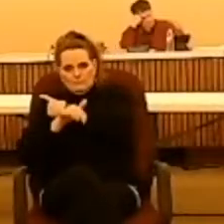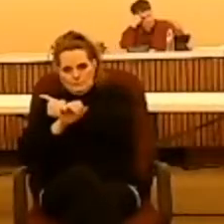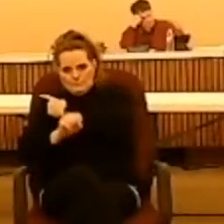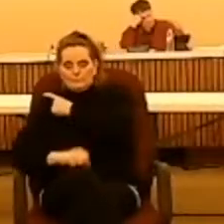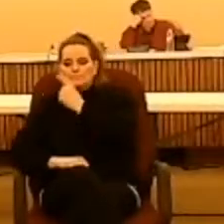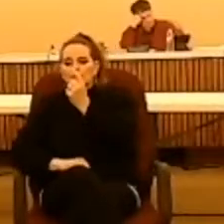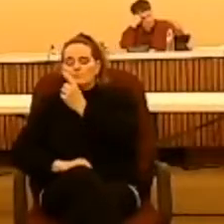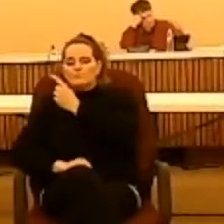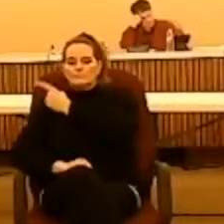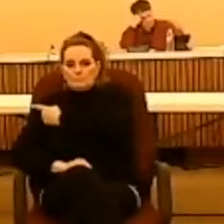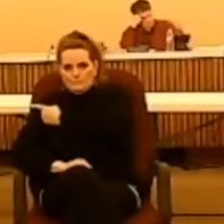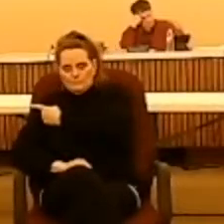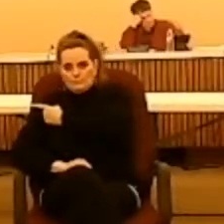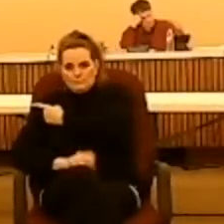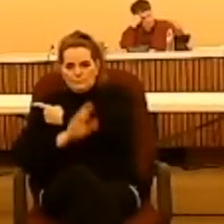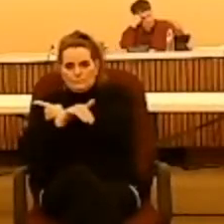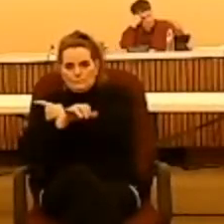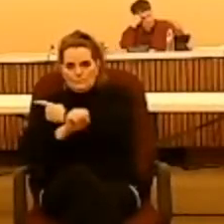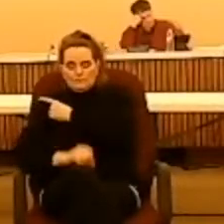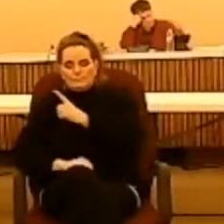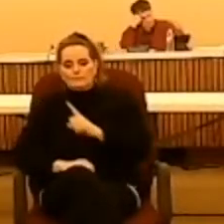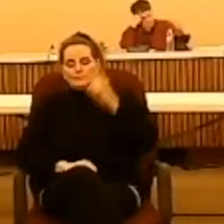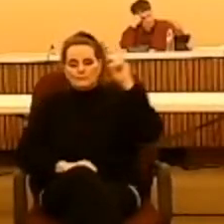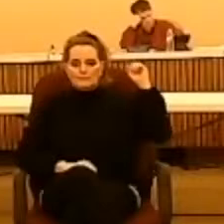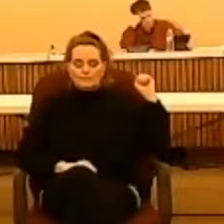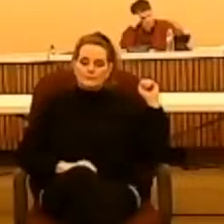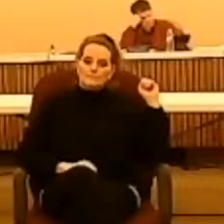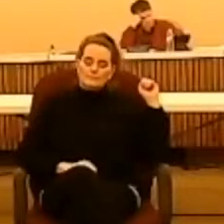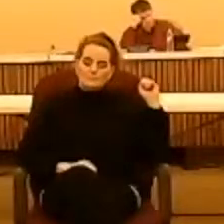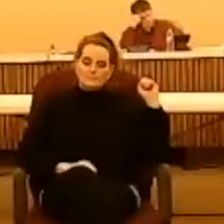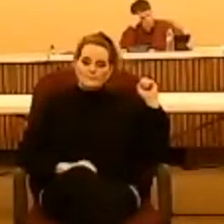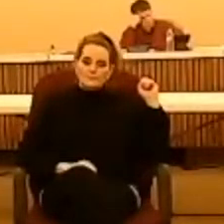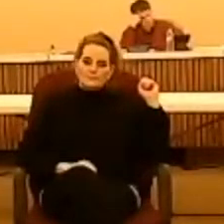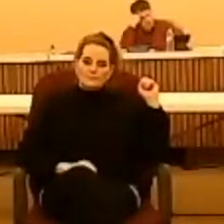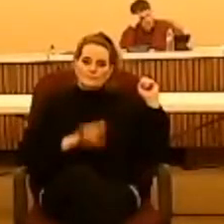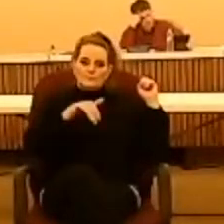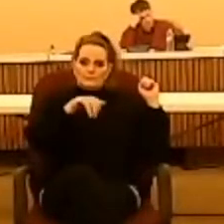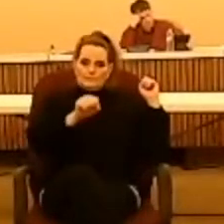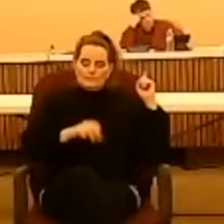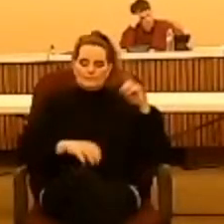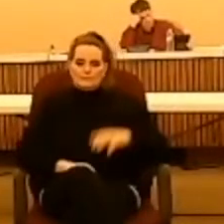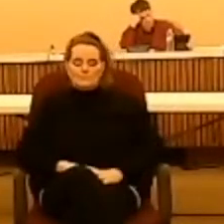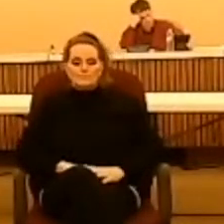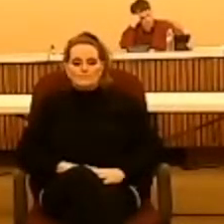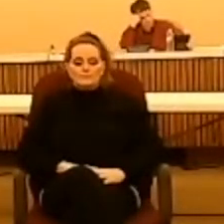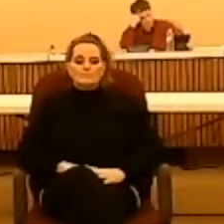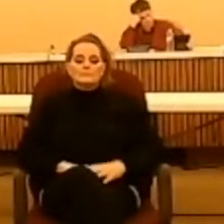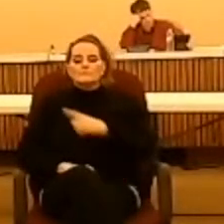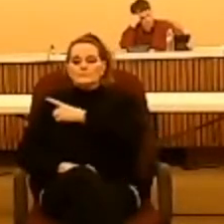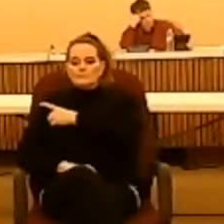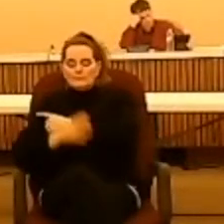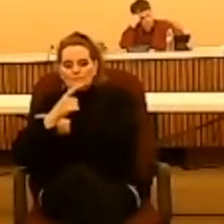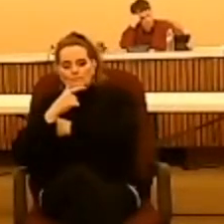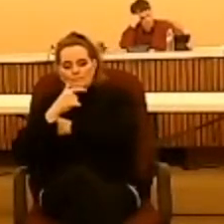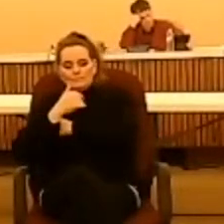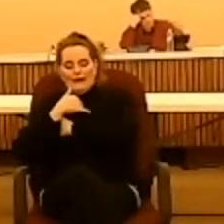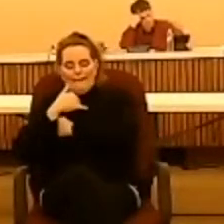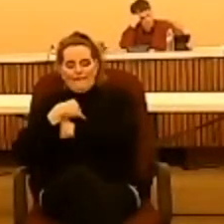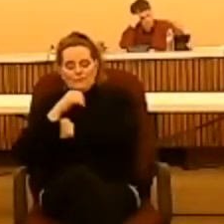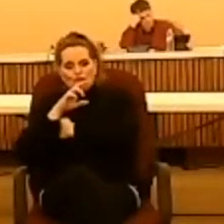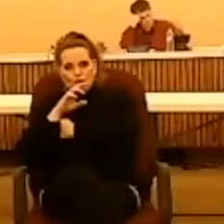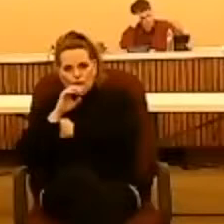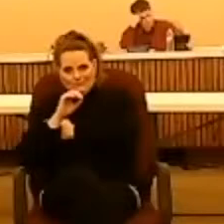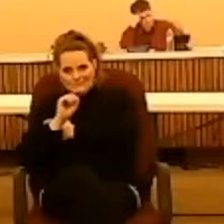Aye. Councilmember Bolzner. Supervisor Schultz. Aye. Supervisor Schultz and fellow board members, I